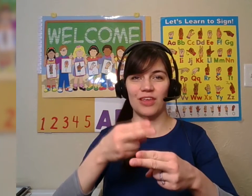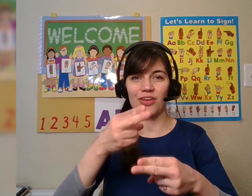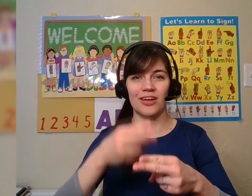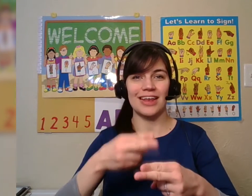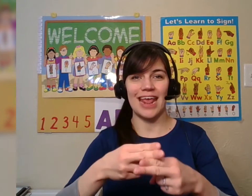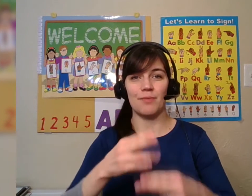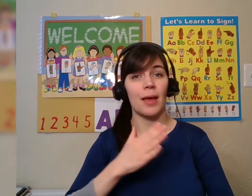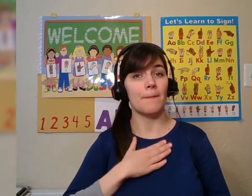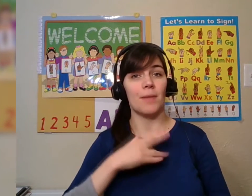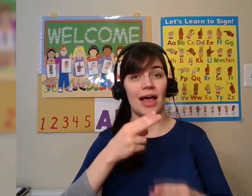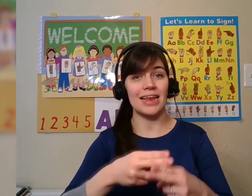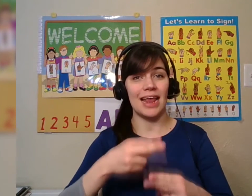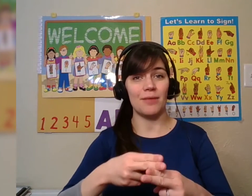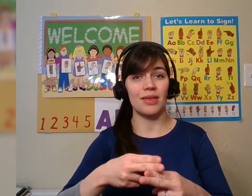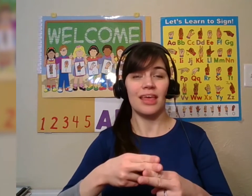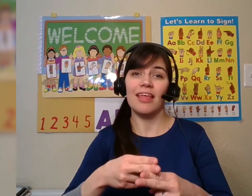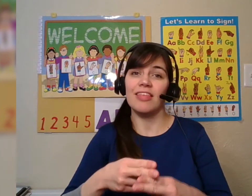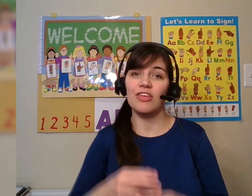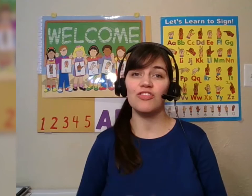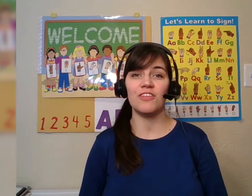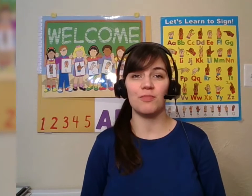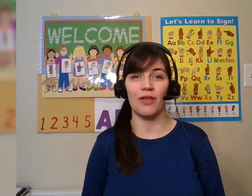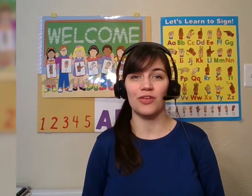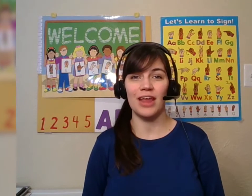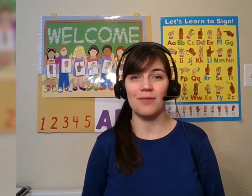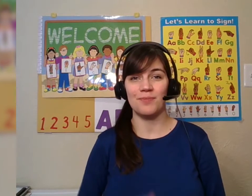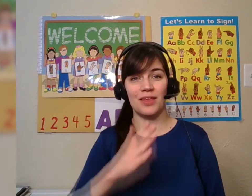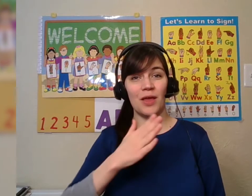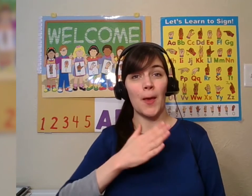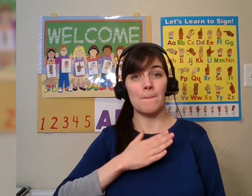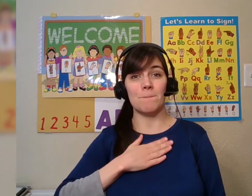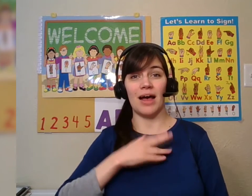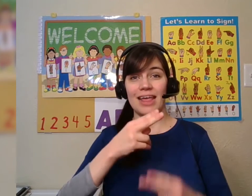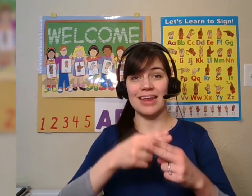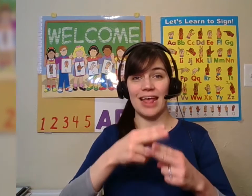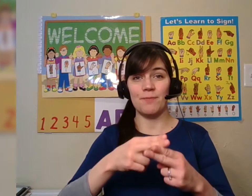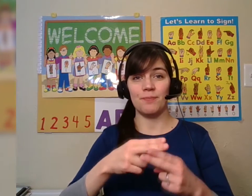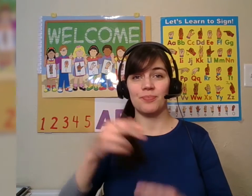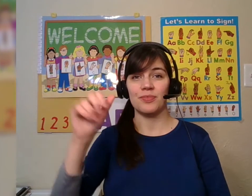other. Name. My name, and then you just spell your name. My name